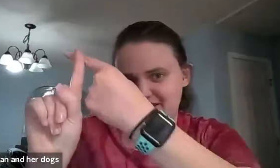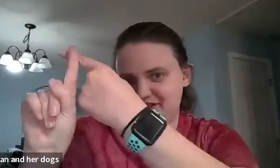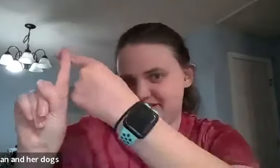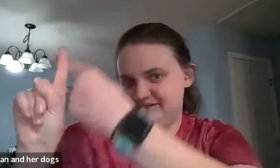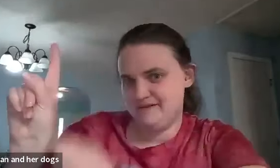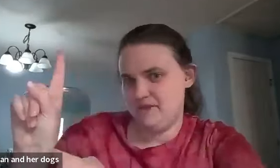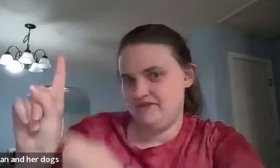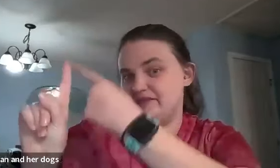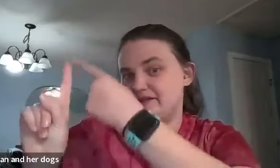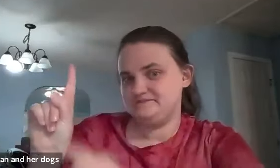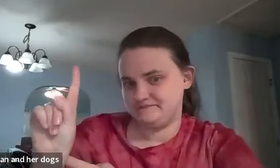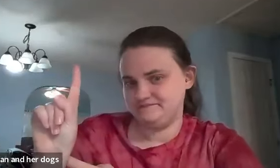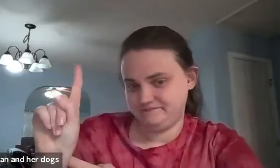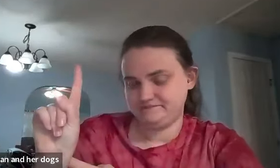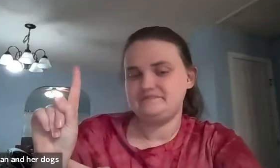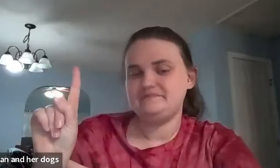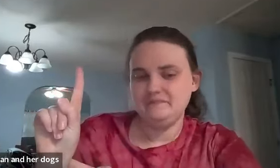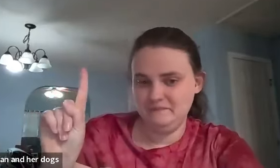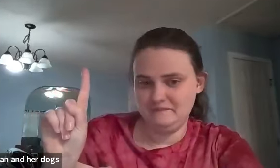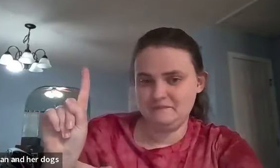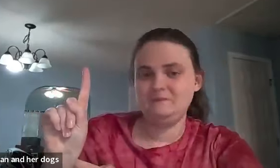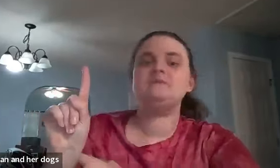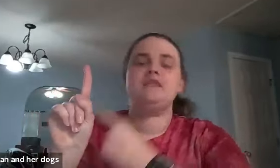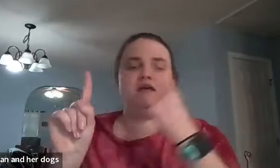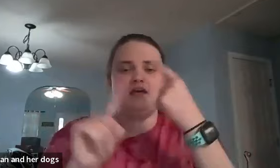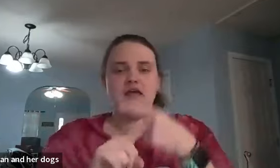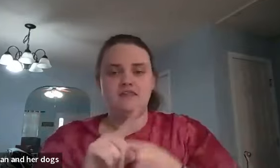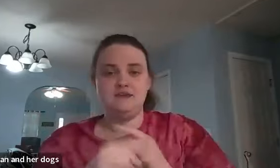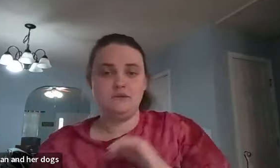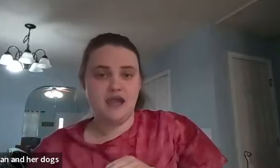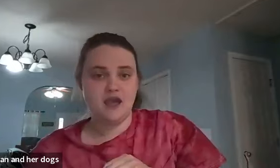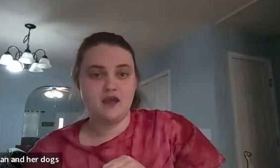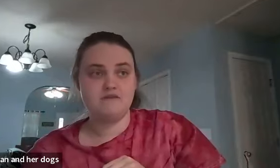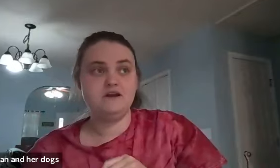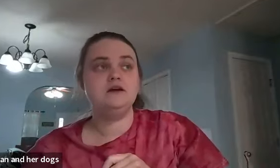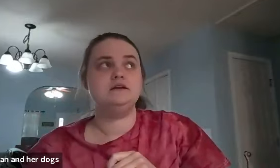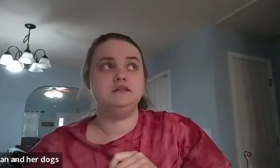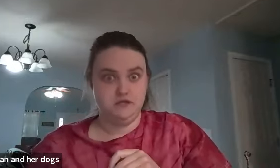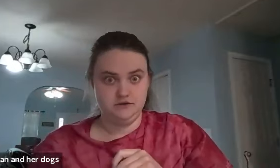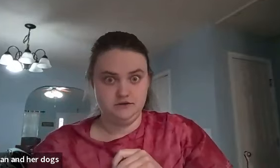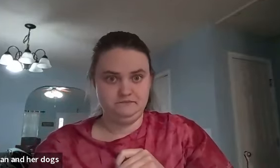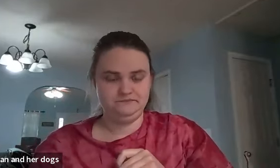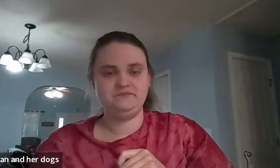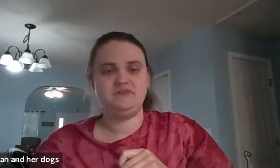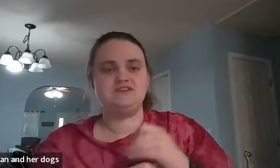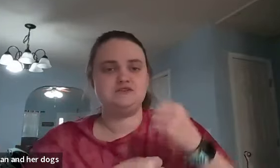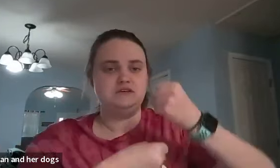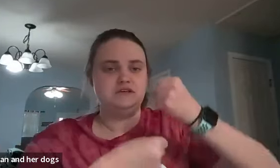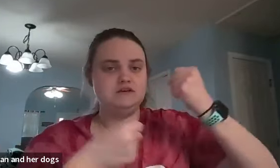sure. Month. Mm-hmm. And then we have year. So year is going to be